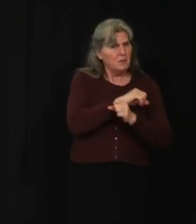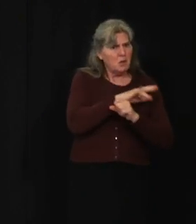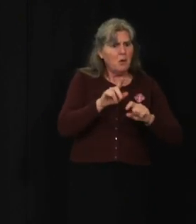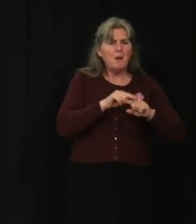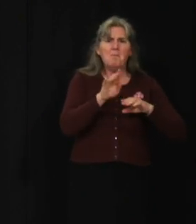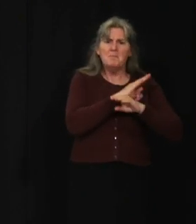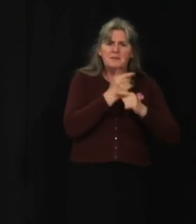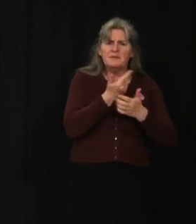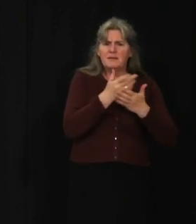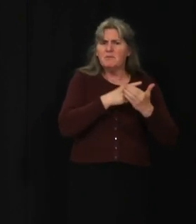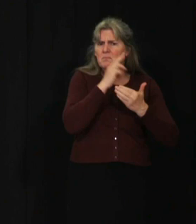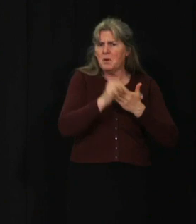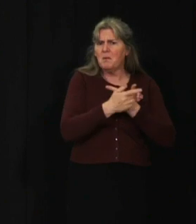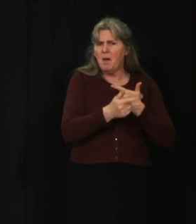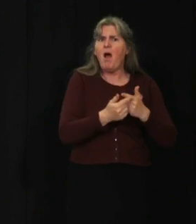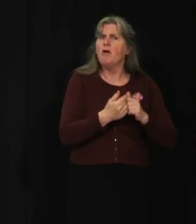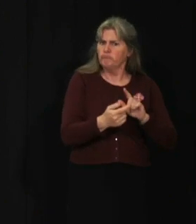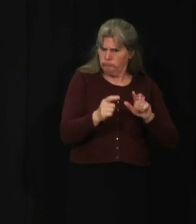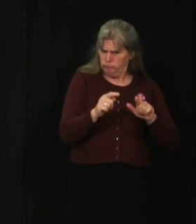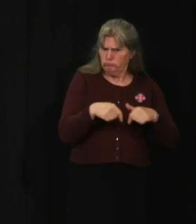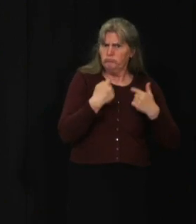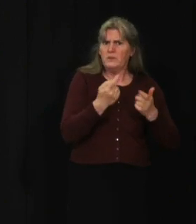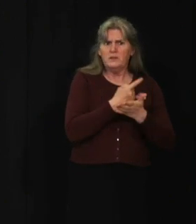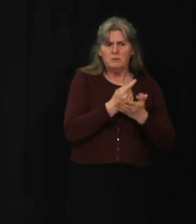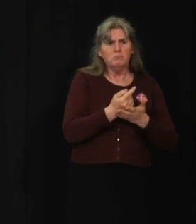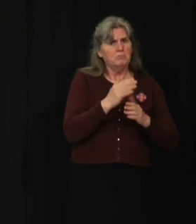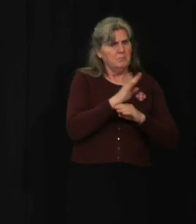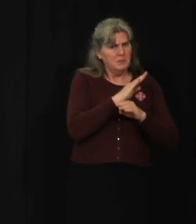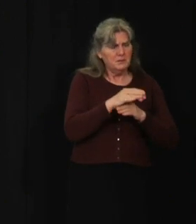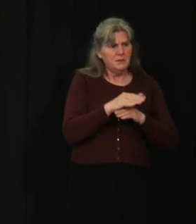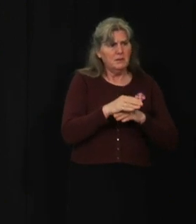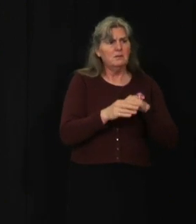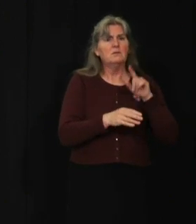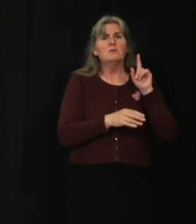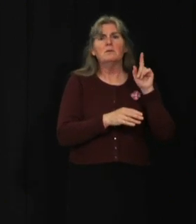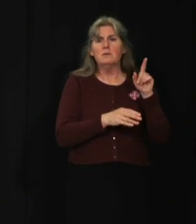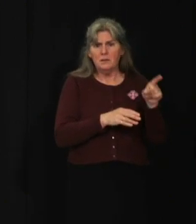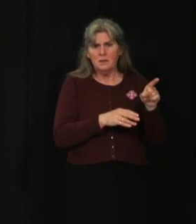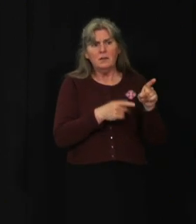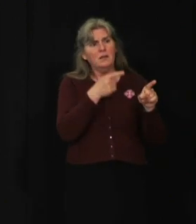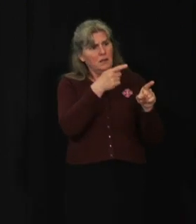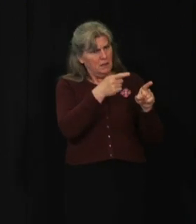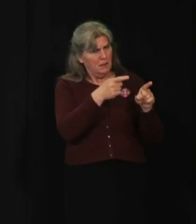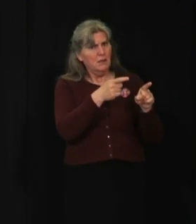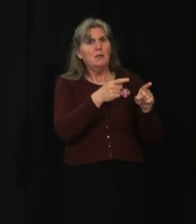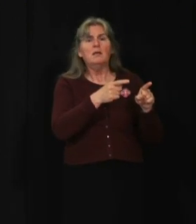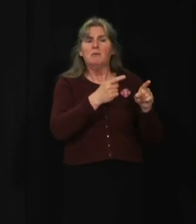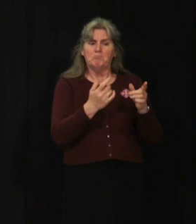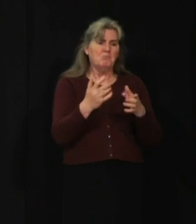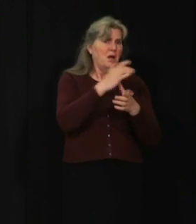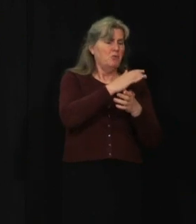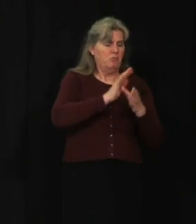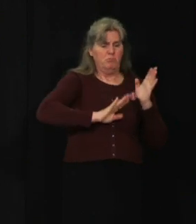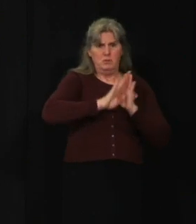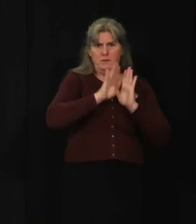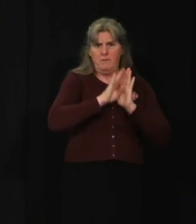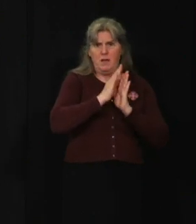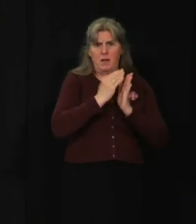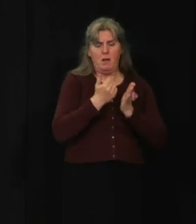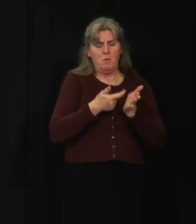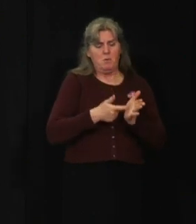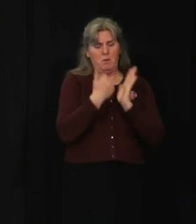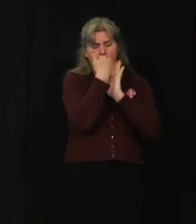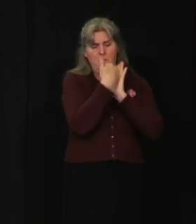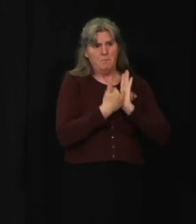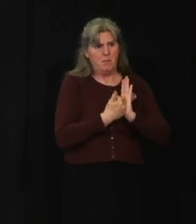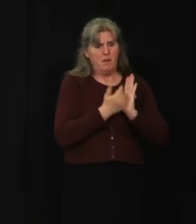possible. And like Dr. Hanley said, he's prioritizing the operational plans and making sure that we